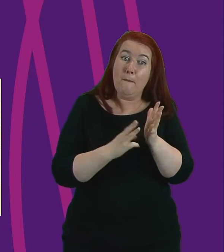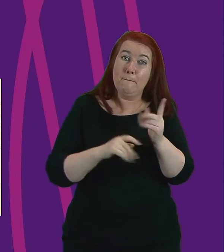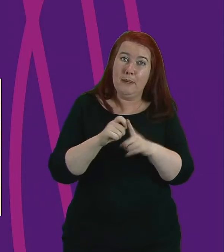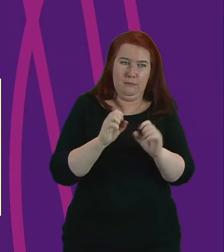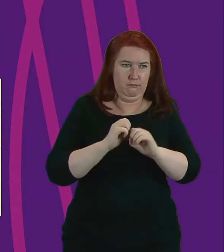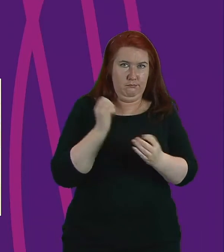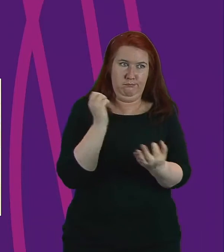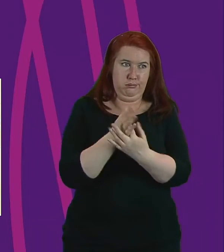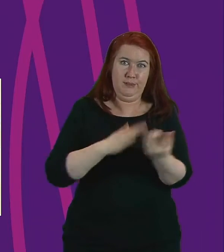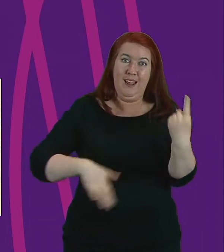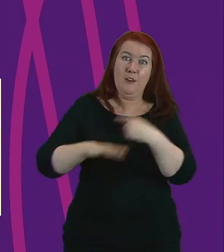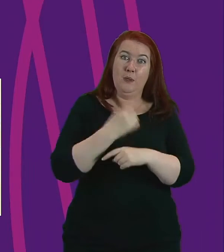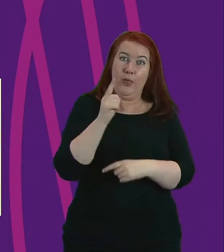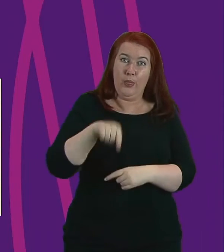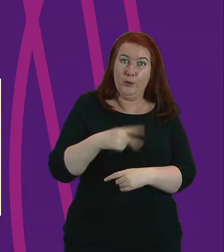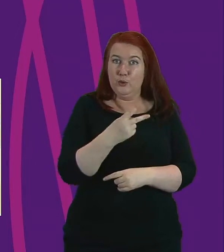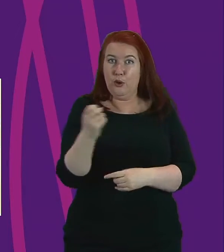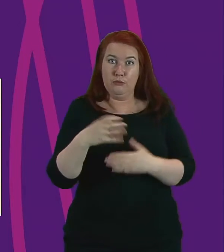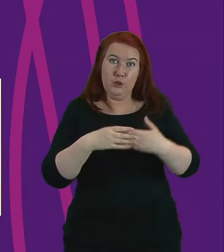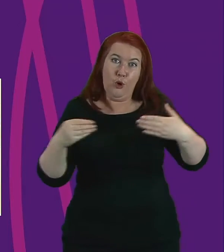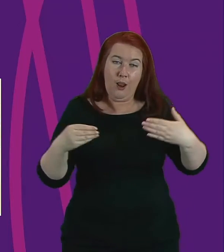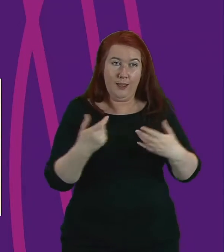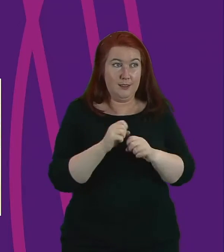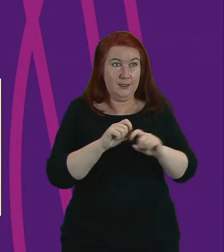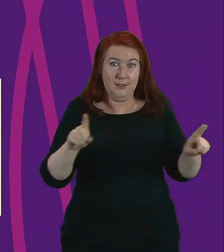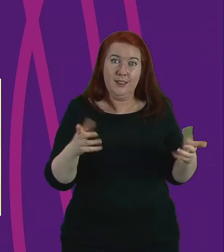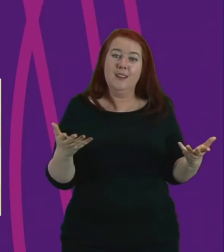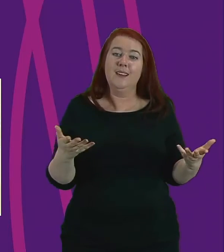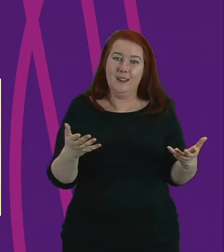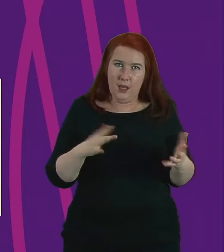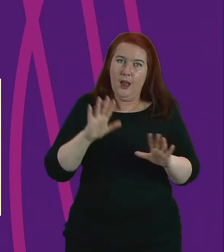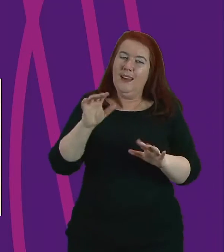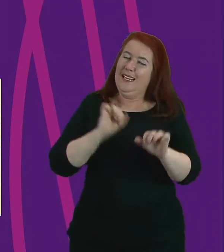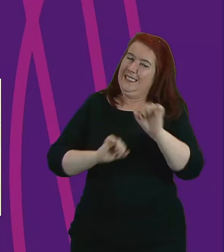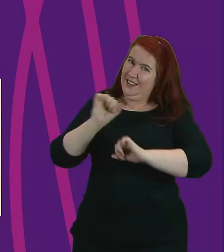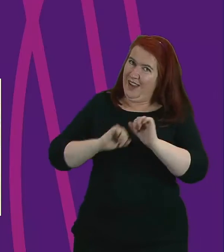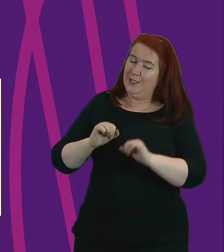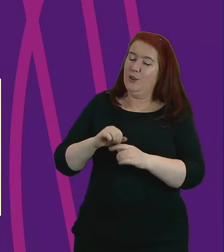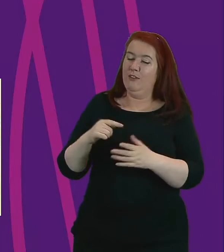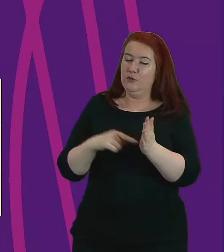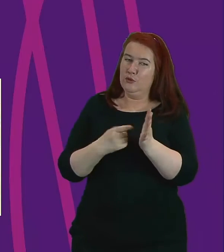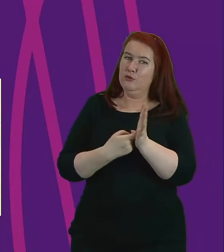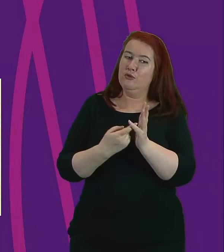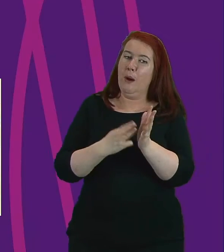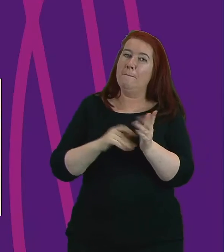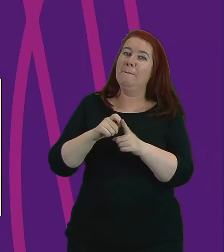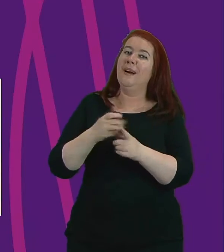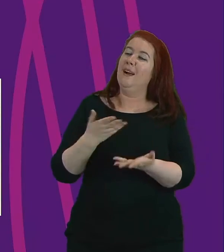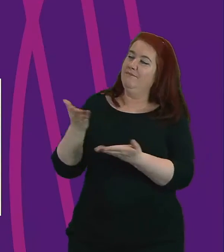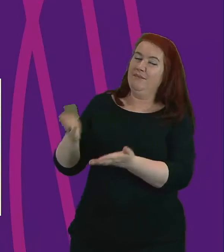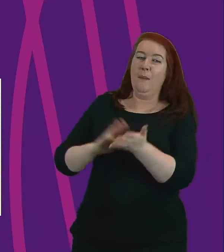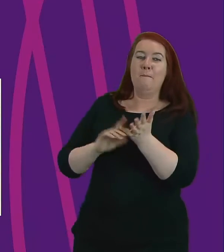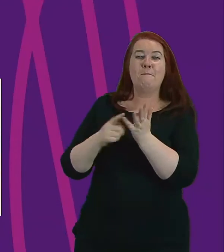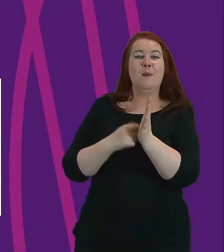cheque. Let's get on with this right now. In defence of Donald Trump, I let Murdo Fraser in.